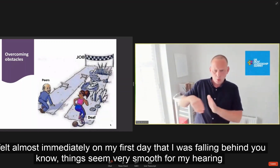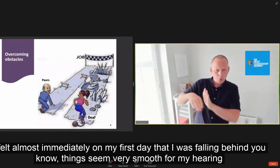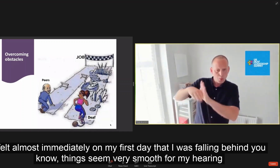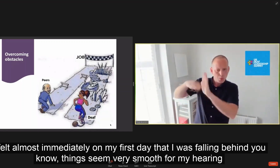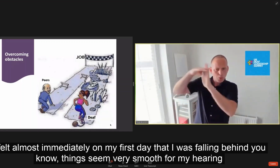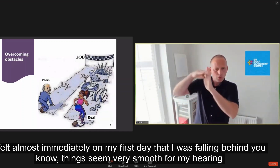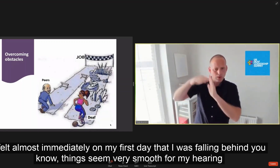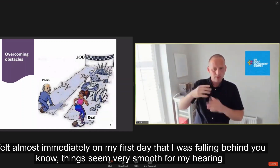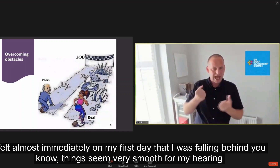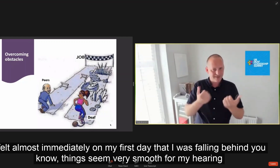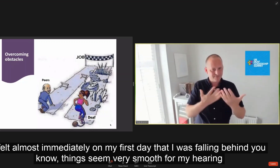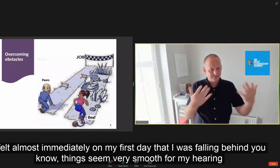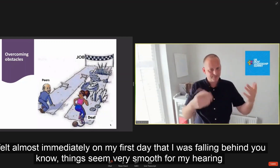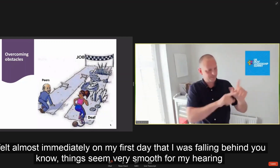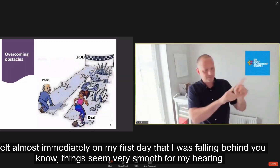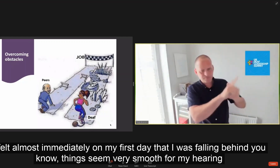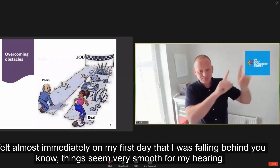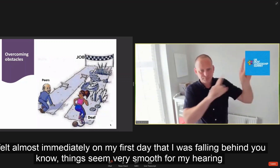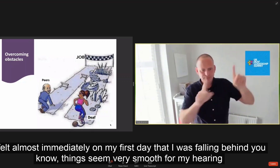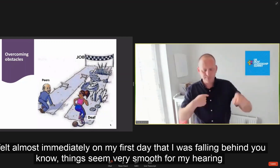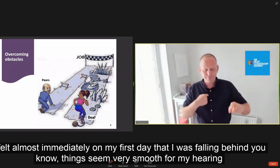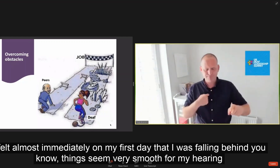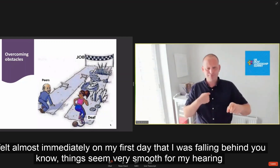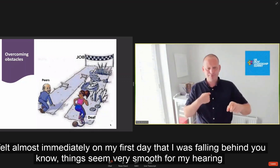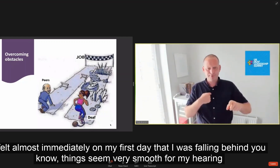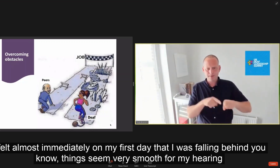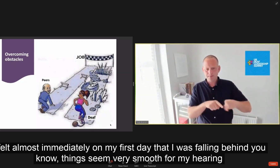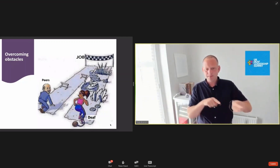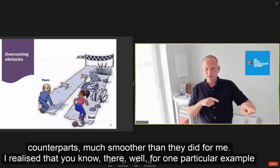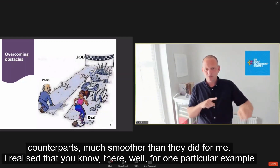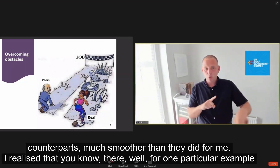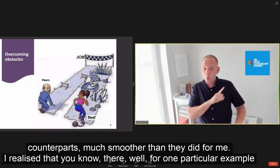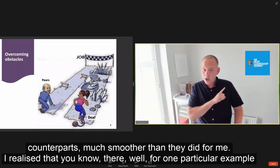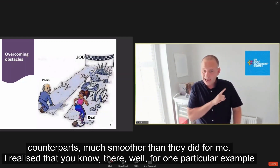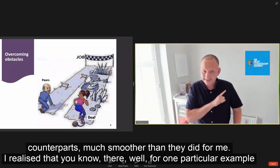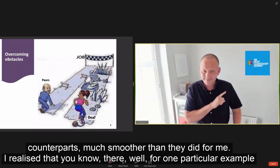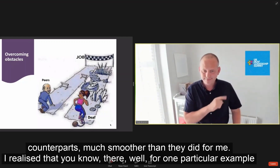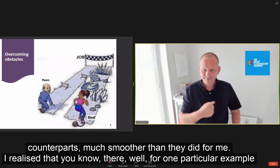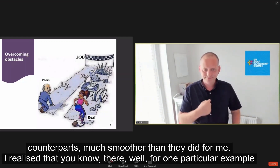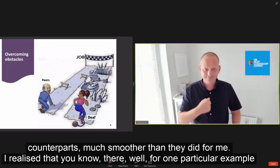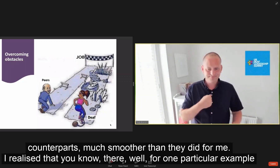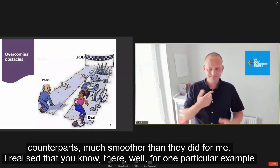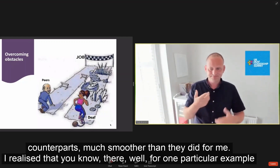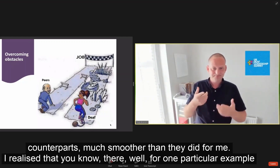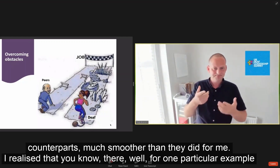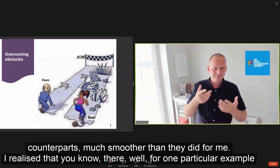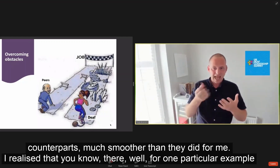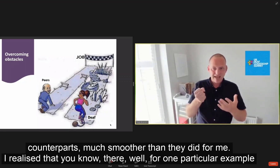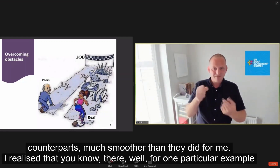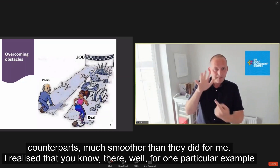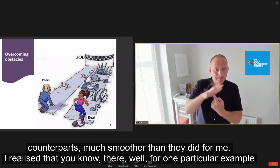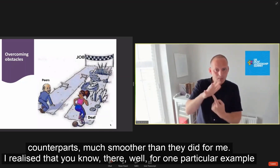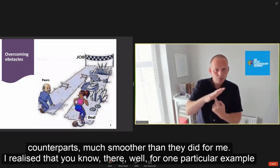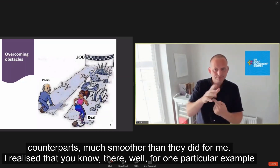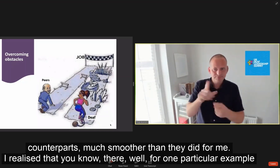falling behind. You know, things seemed very smooth for my hearing counterparts, much smoother than they did for me. And I realized